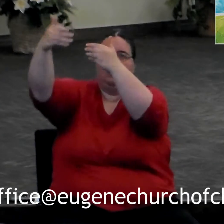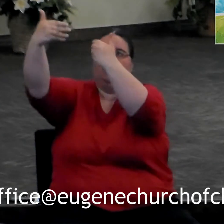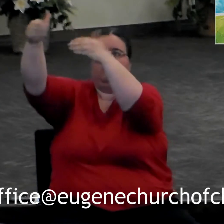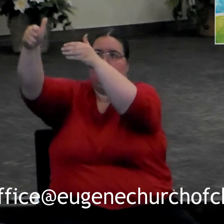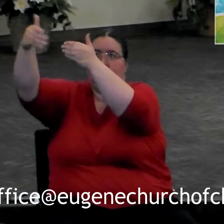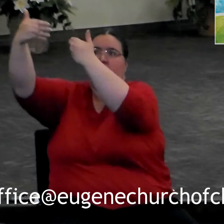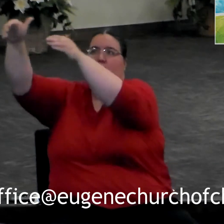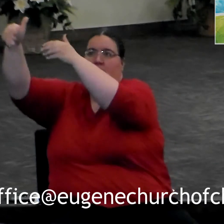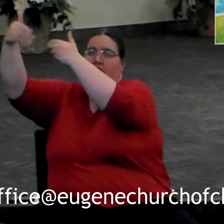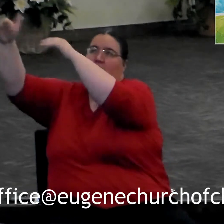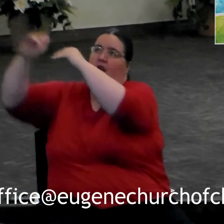clothes that do not fit.